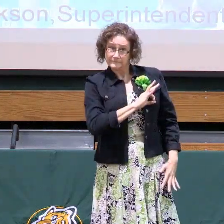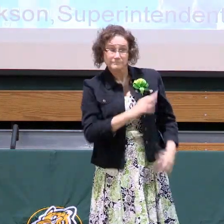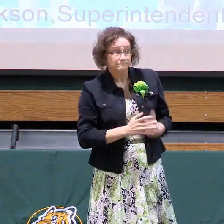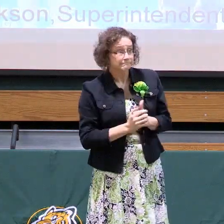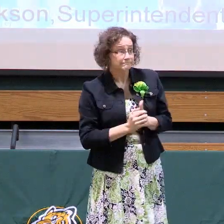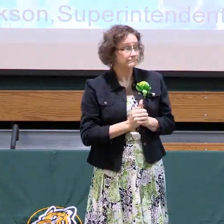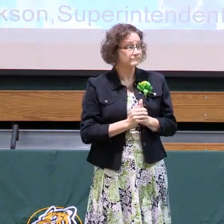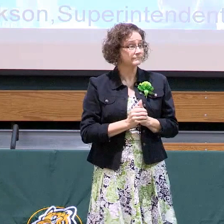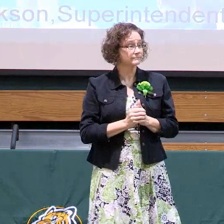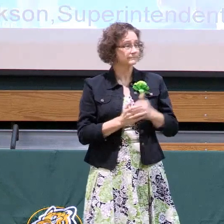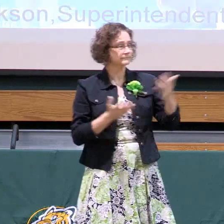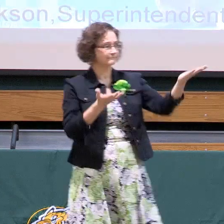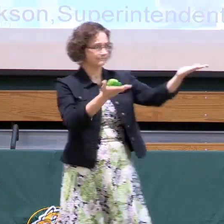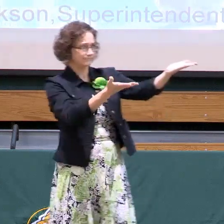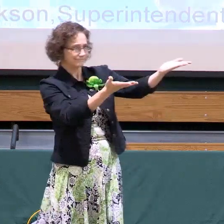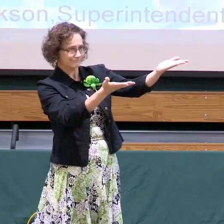Other Department of Education staff.